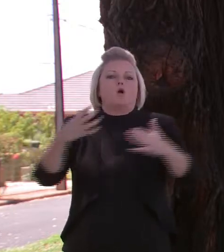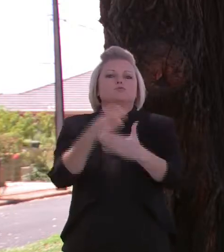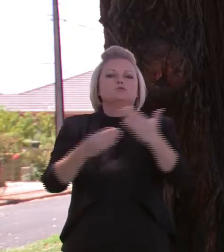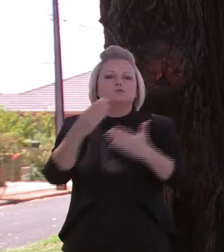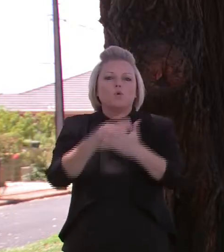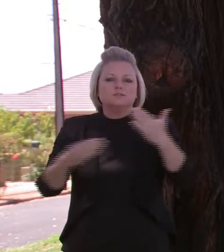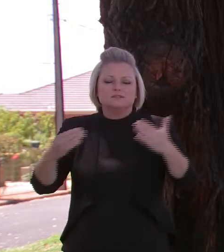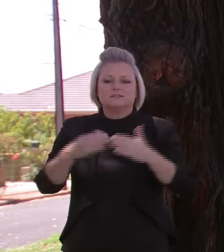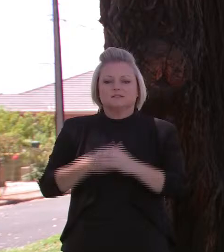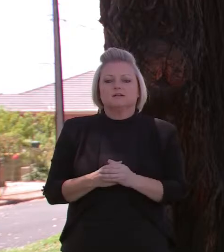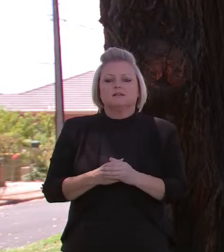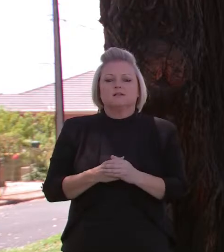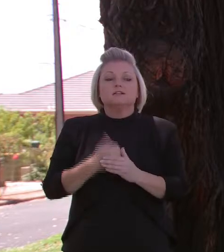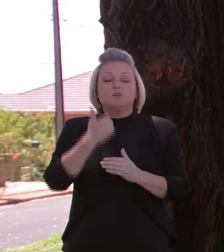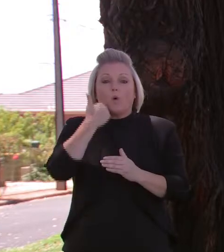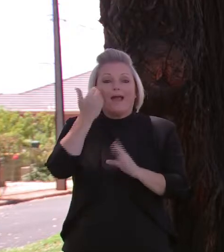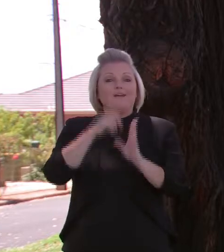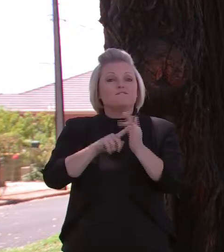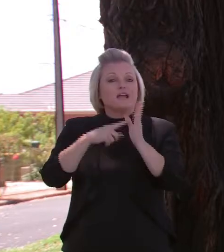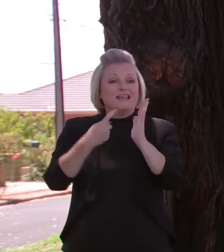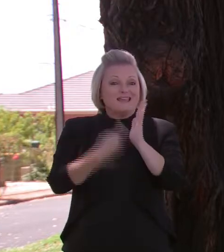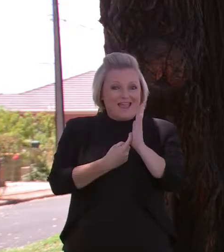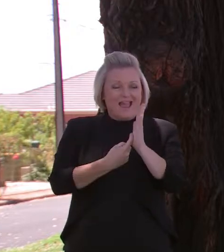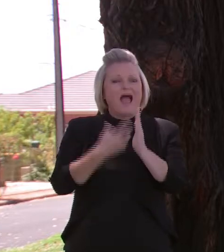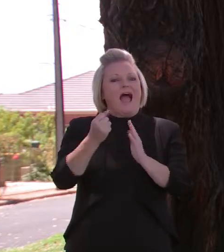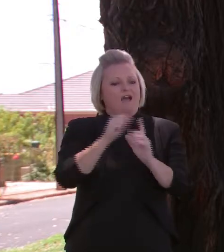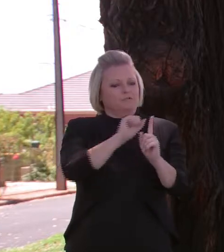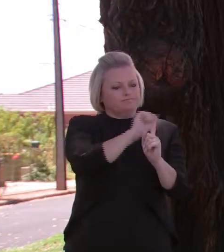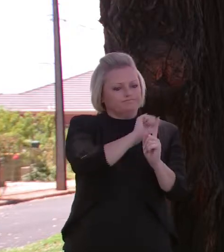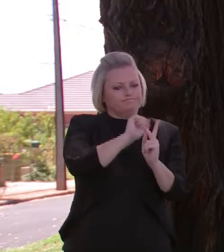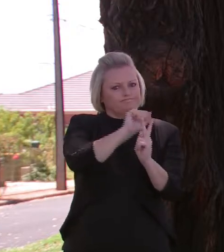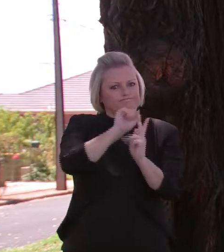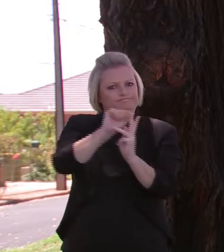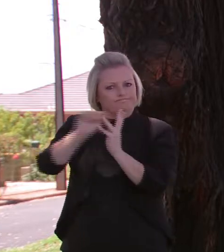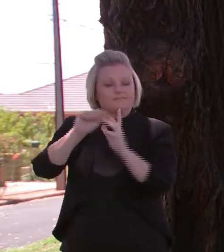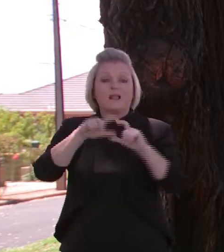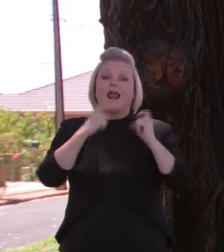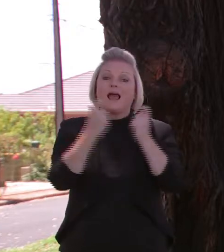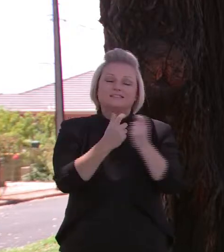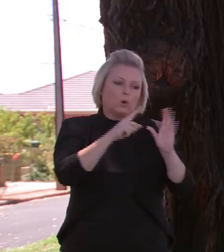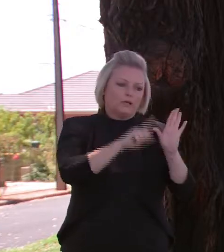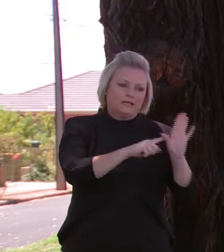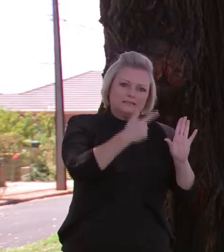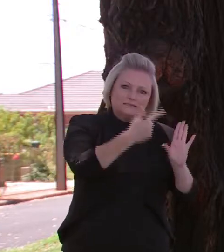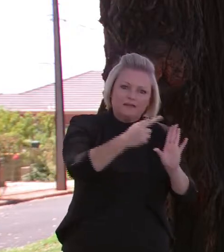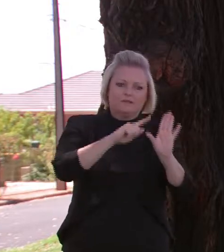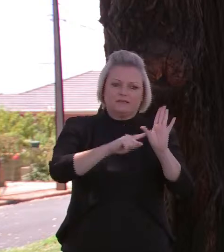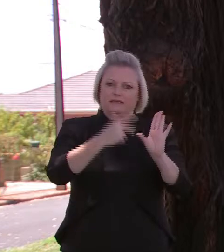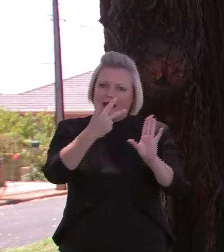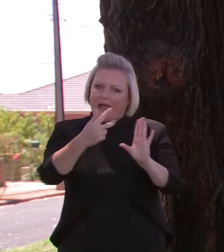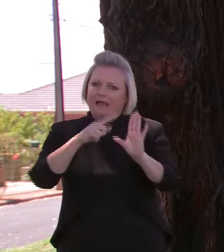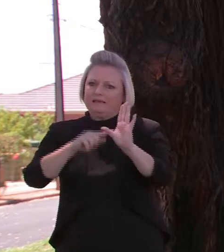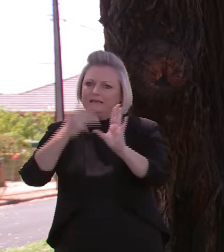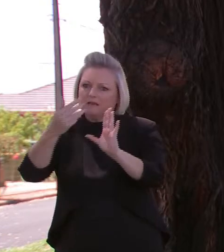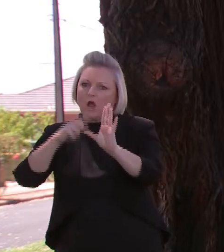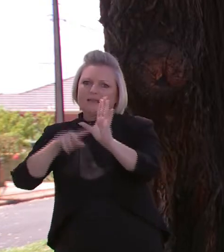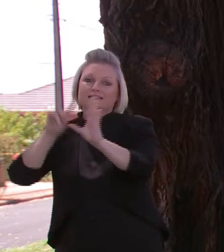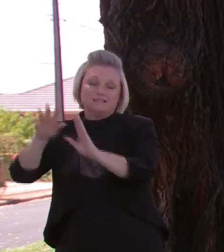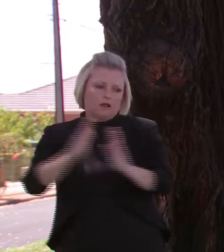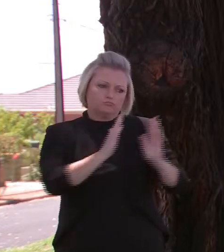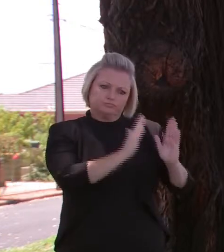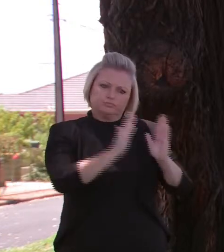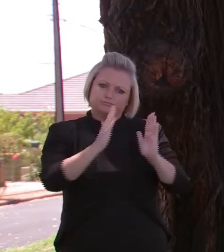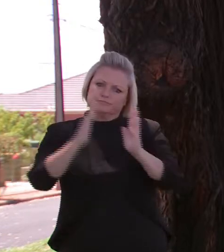level will have those special bespoke lessons for each day, and indeed we'll reassess as we approach the end of week 4 to